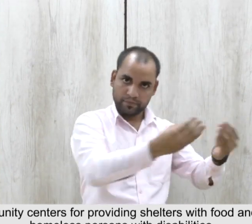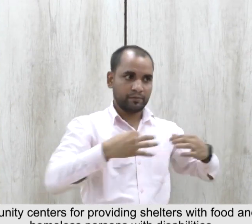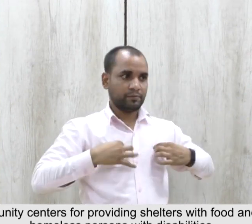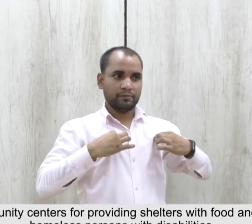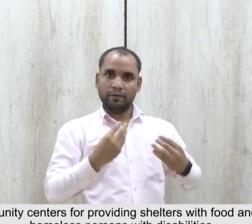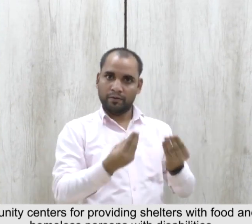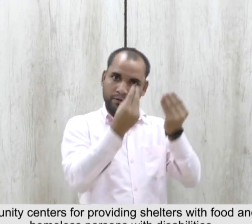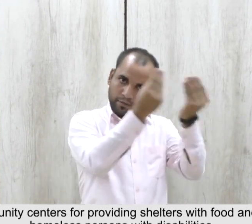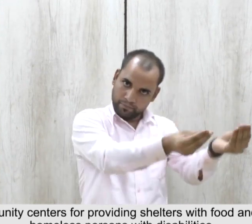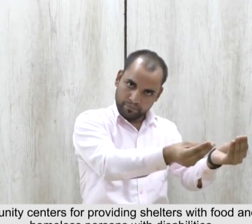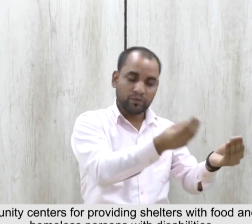disabilities.